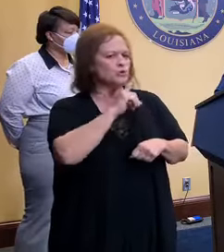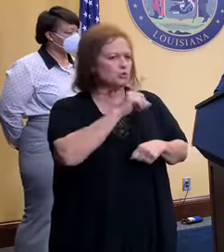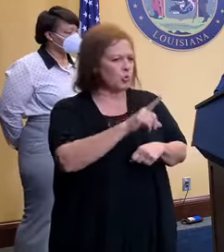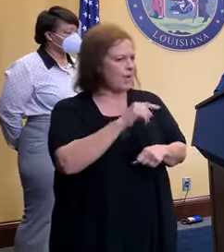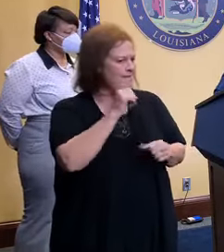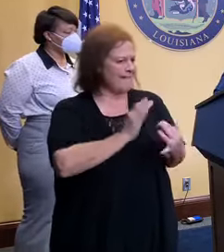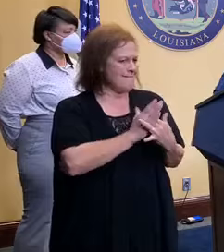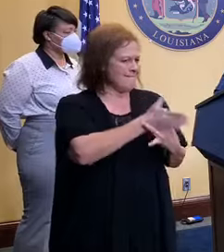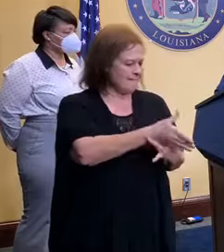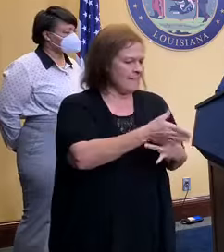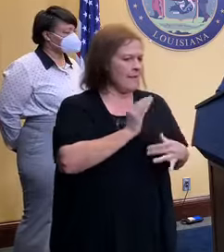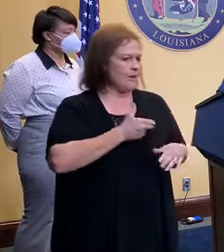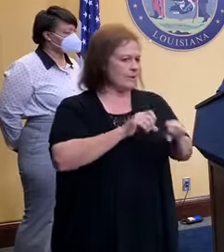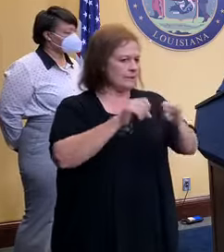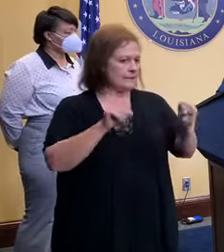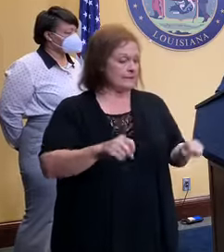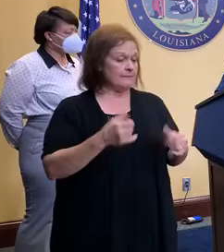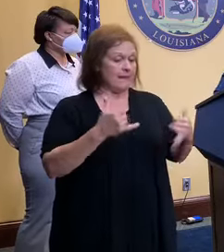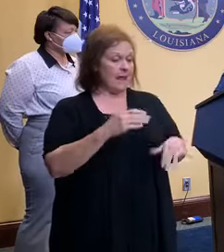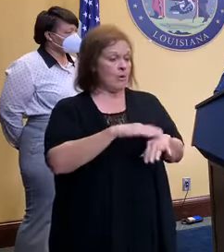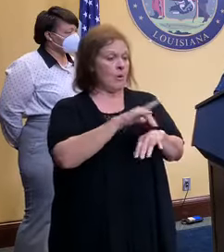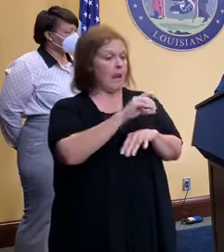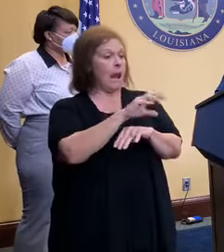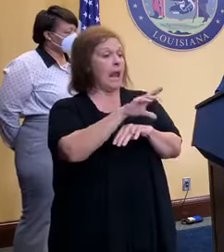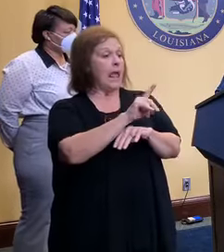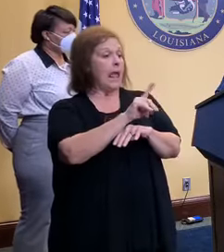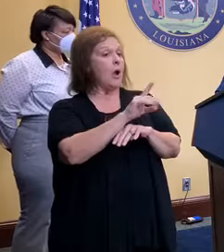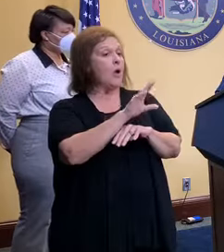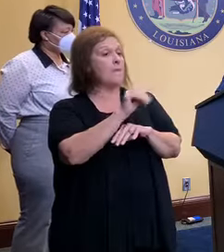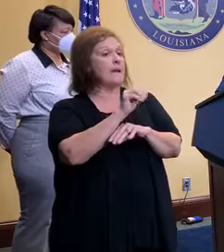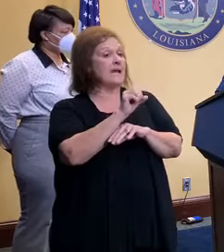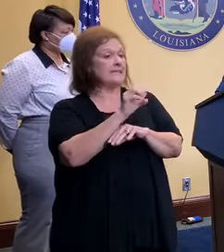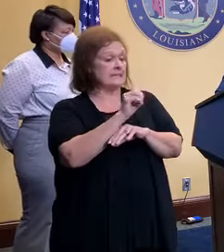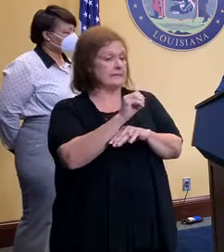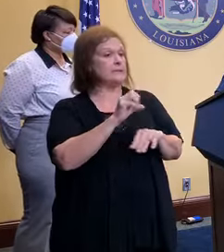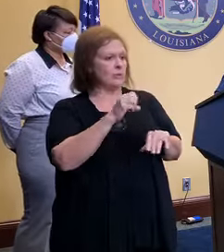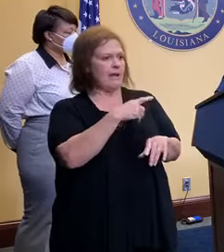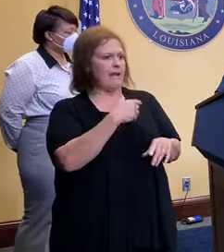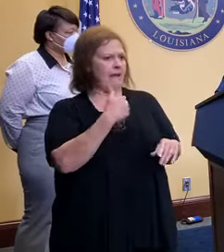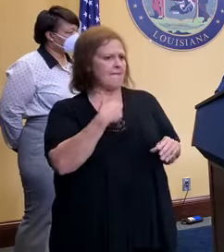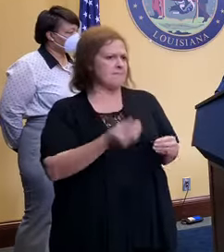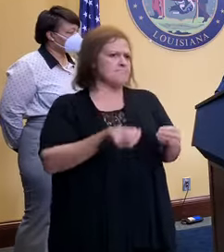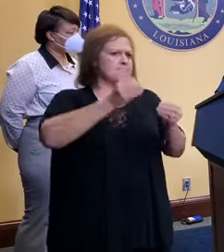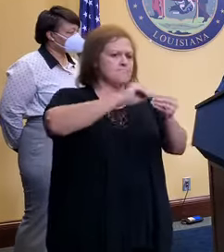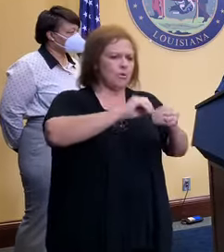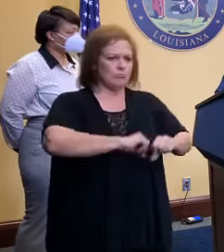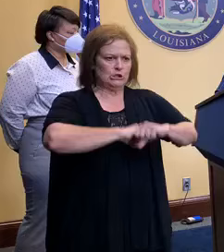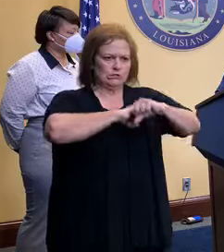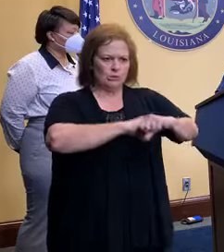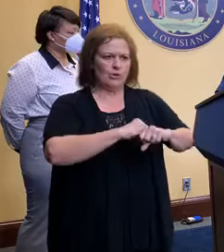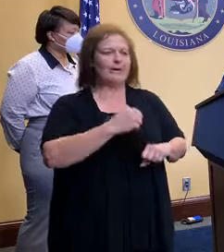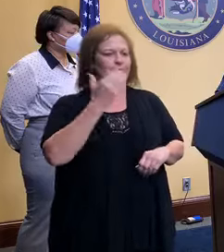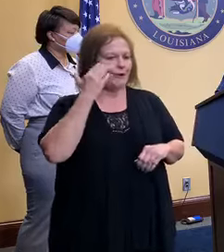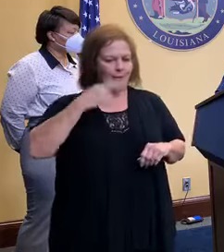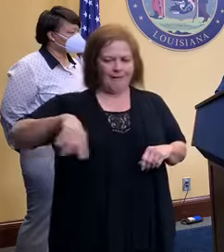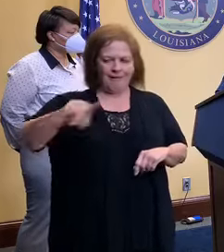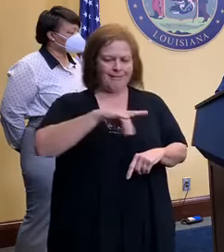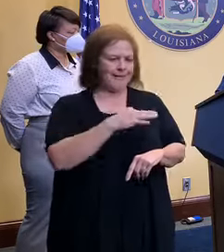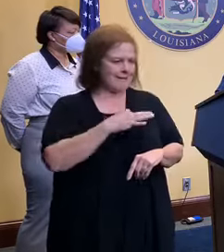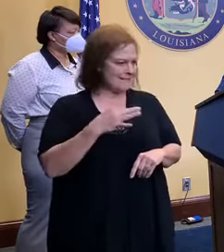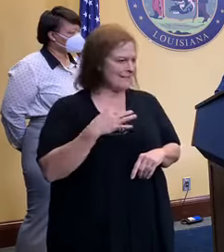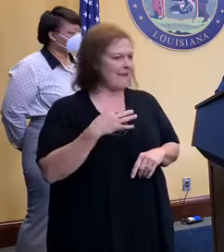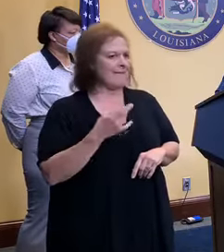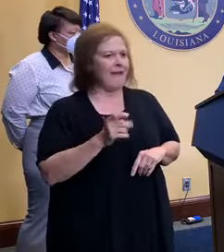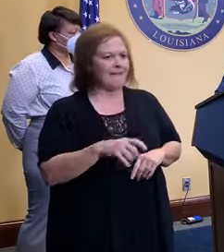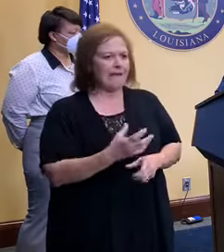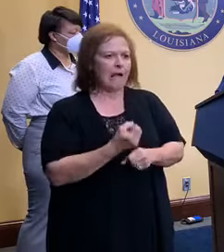our email system is now cloud-based, and it has even an extra layer of security. So while staff has had to get used to a couple